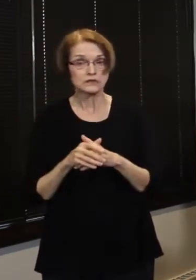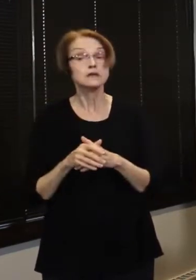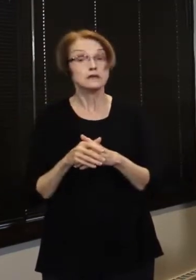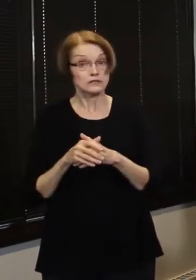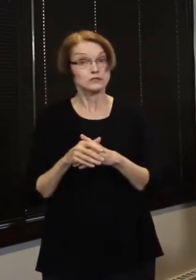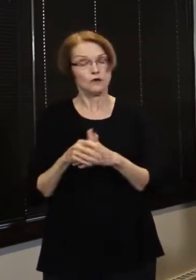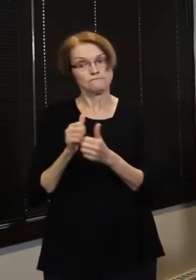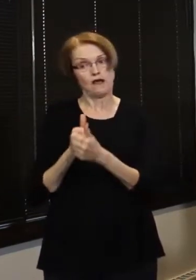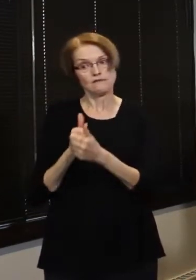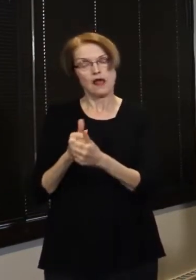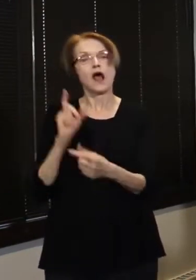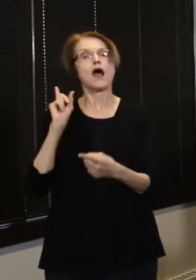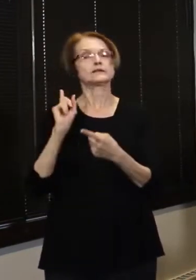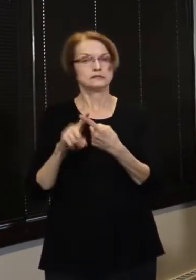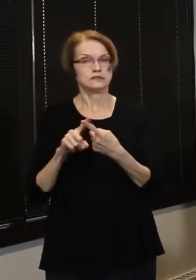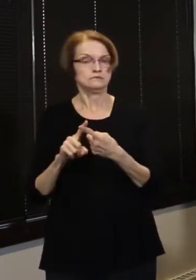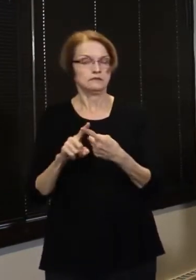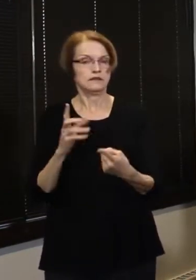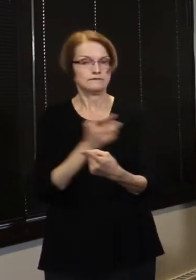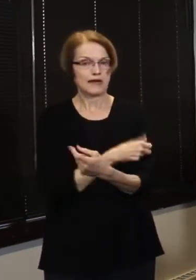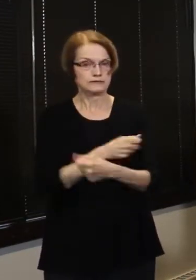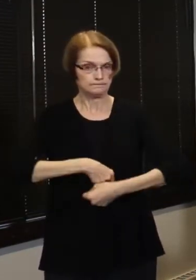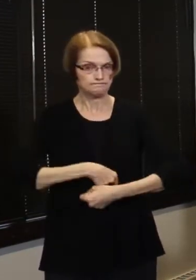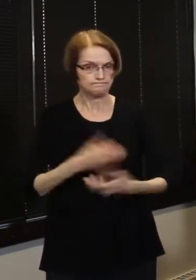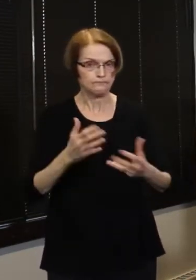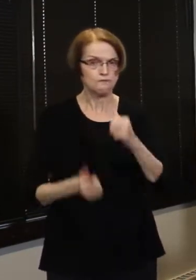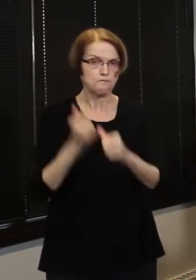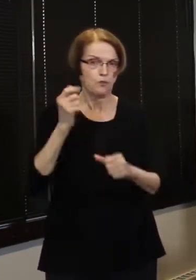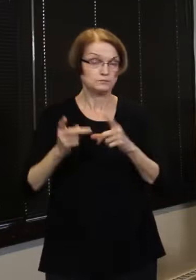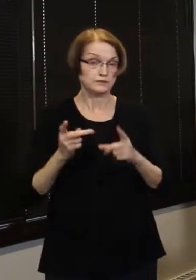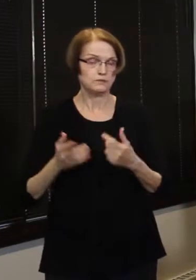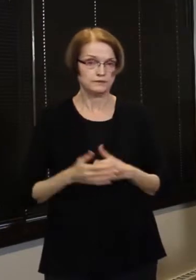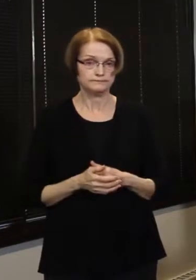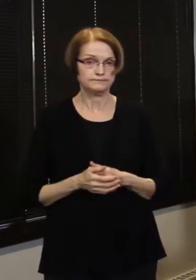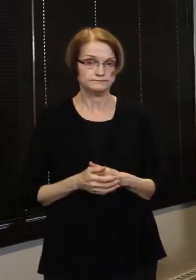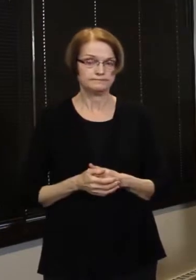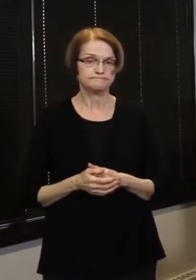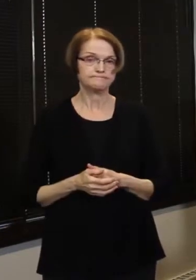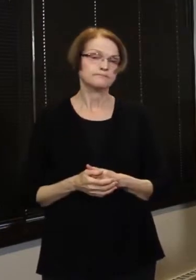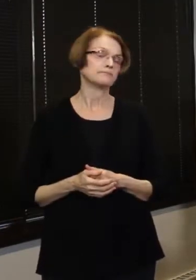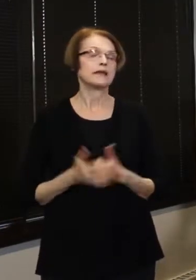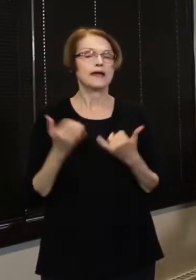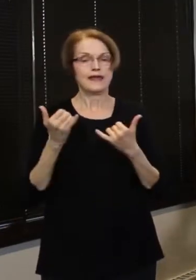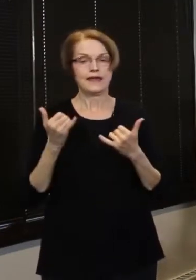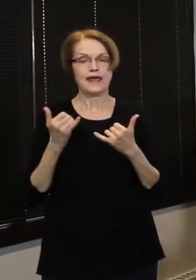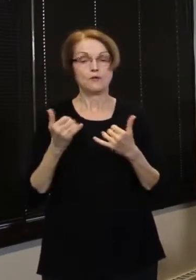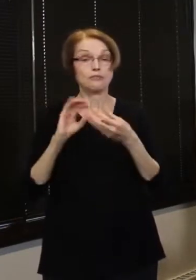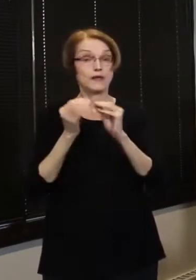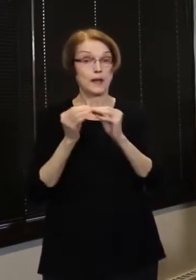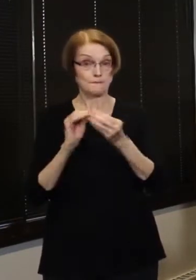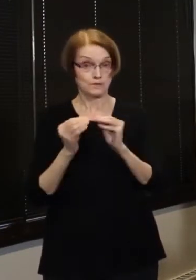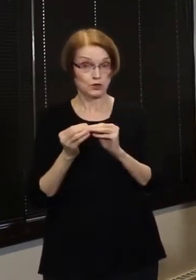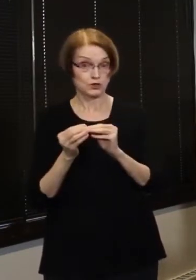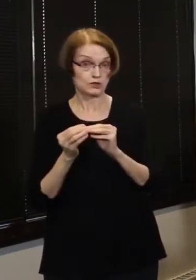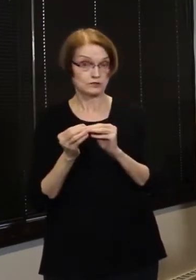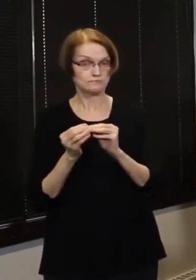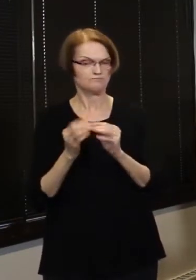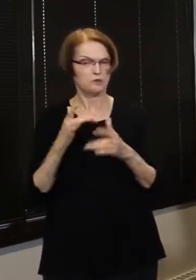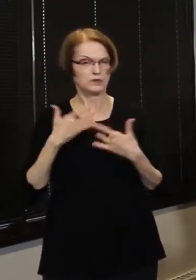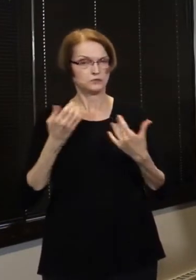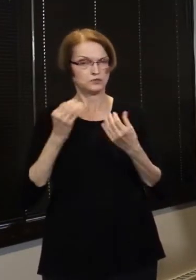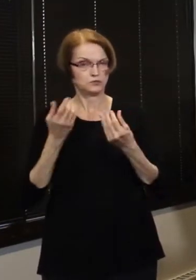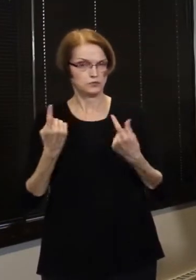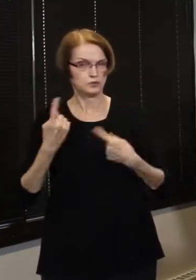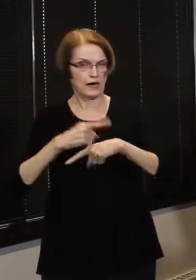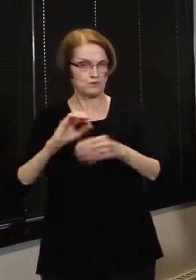get to vaccine for the majority of the population. Now let's take a look at the numbers and see where we stand